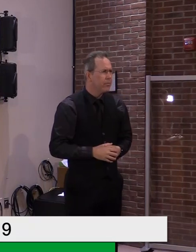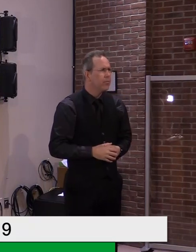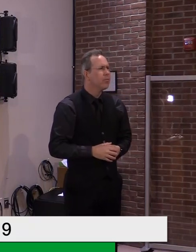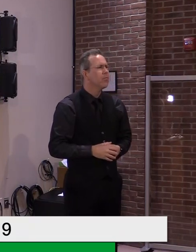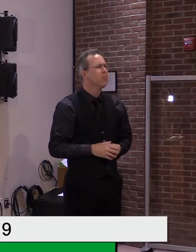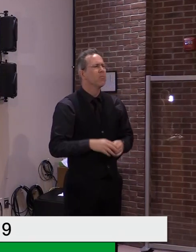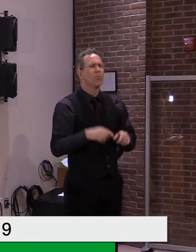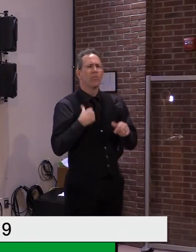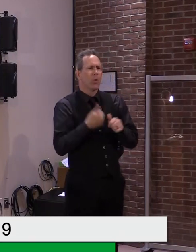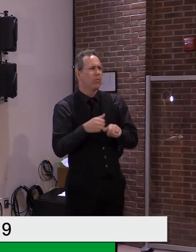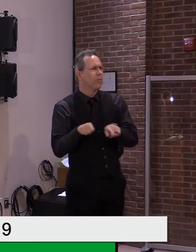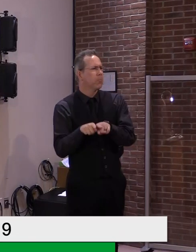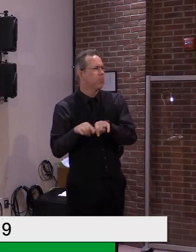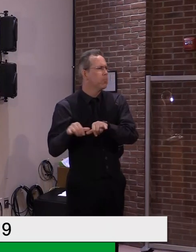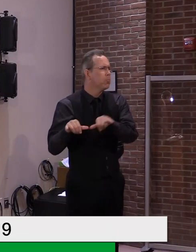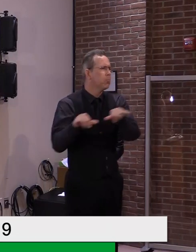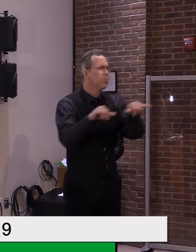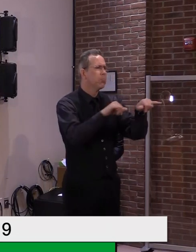state.